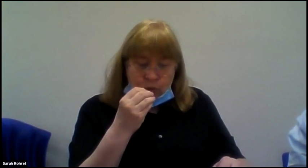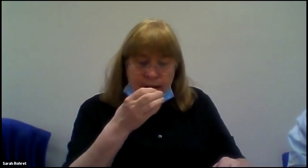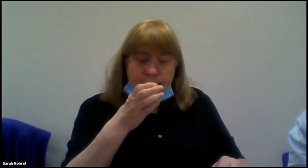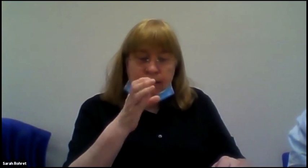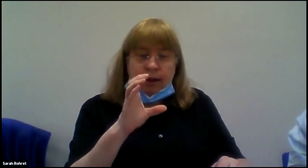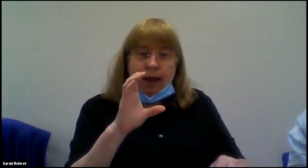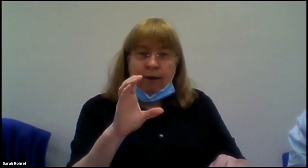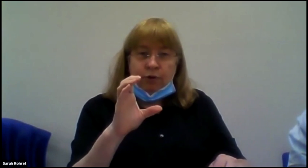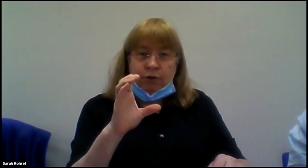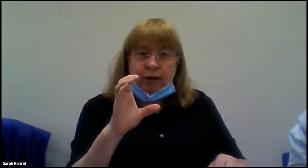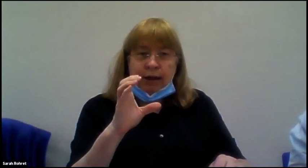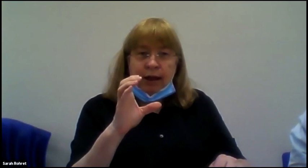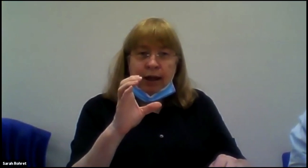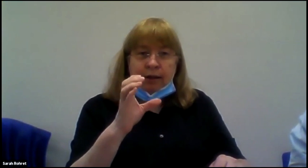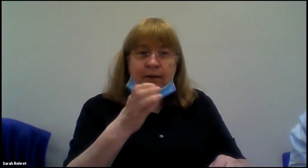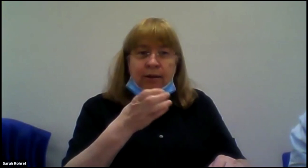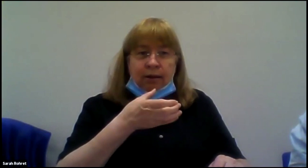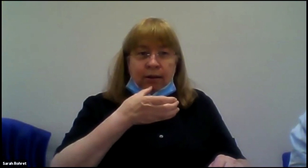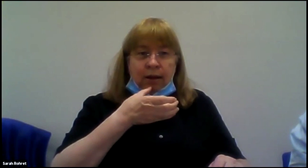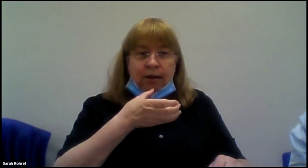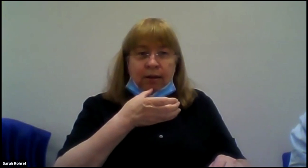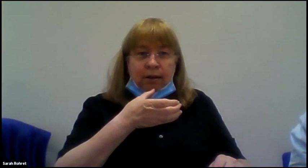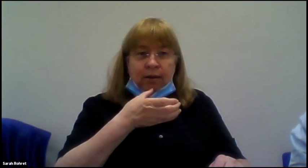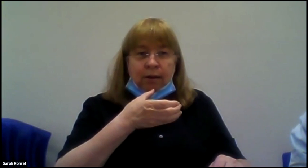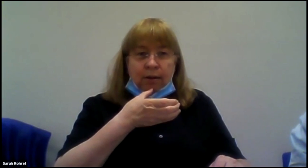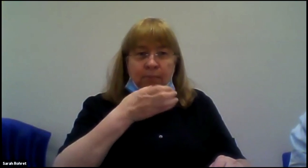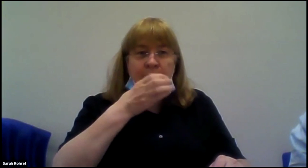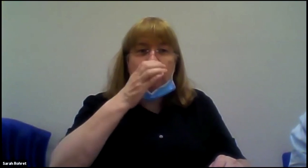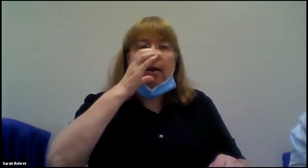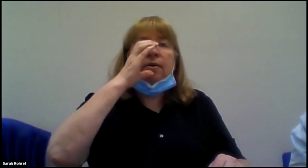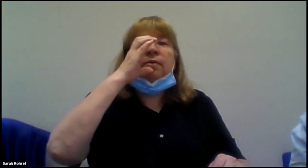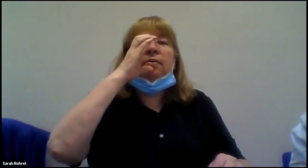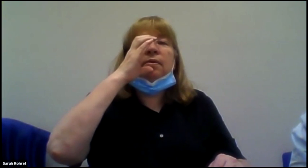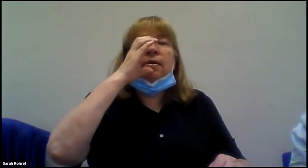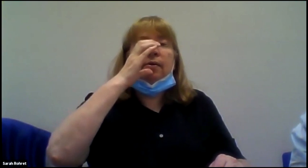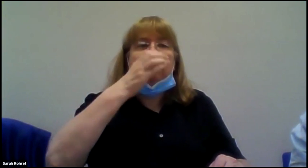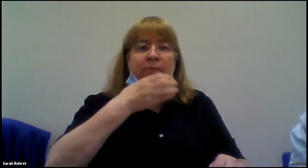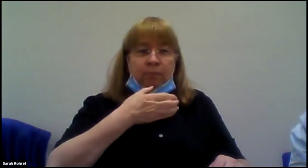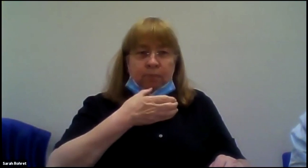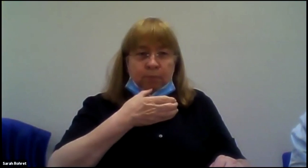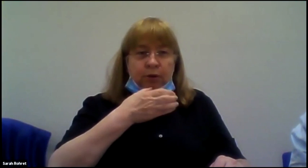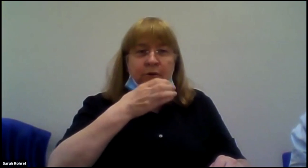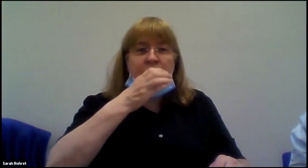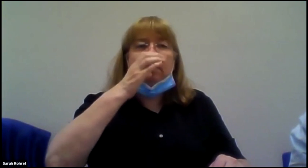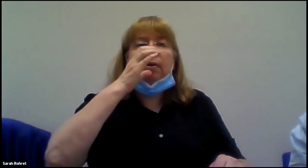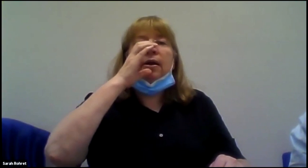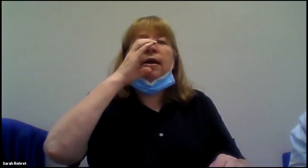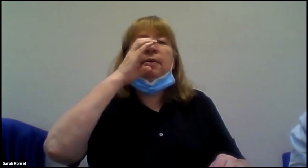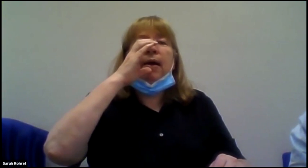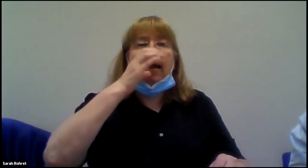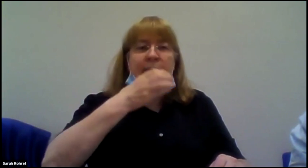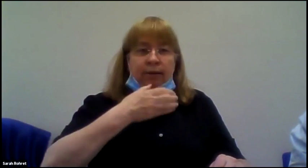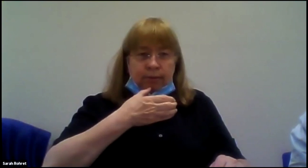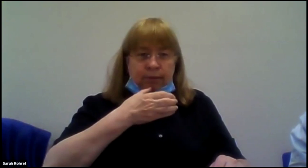Drink. You have your C hand. You take the thumb and kind of put your head back.